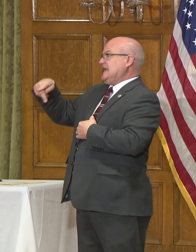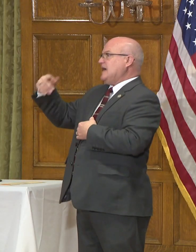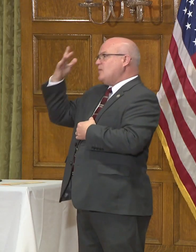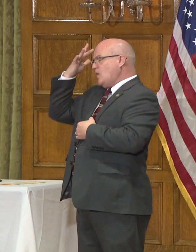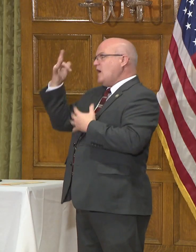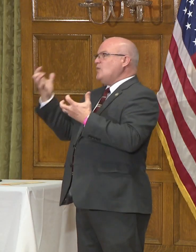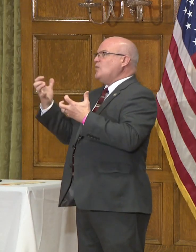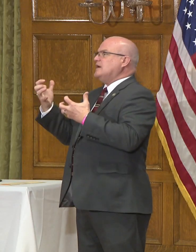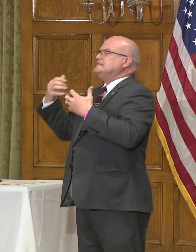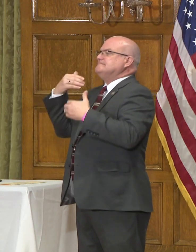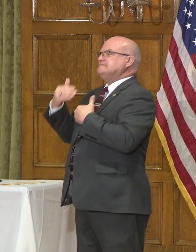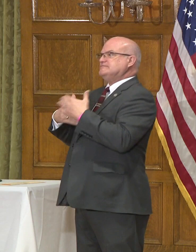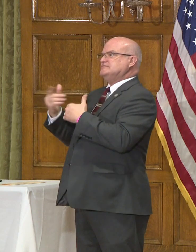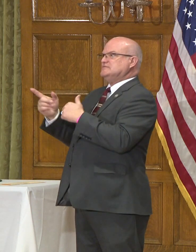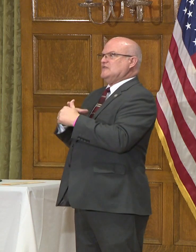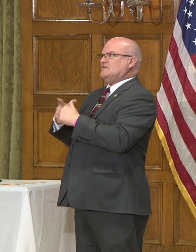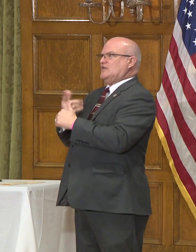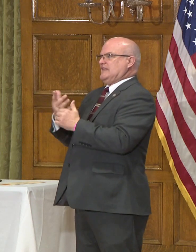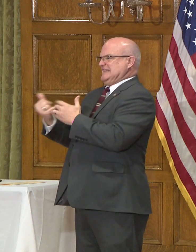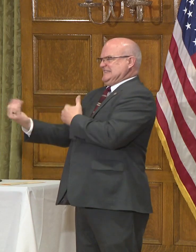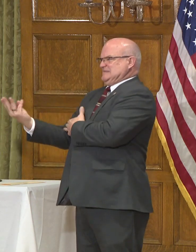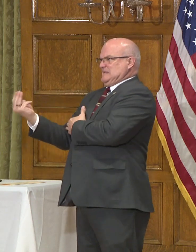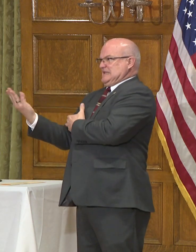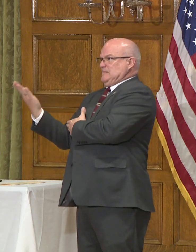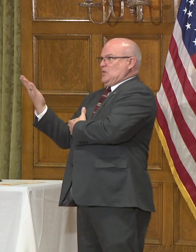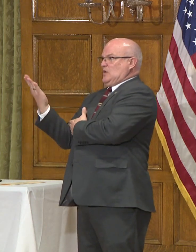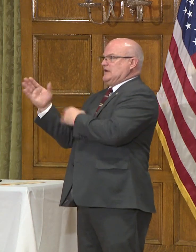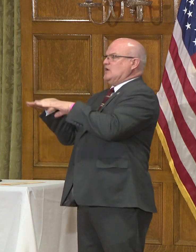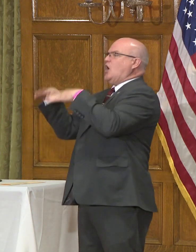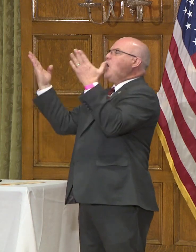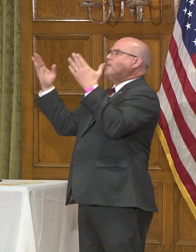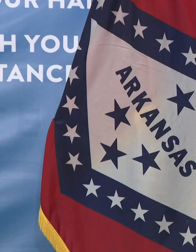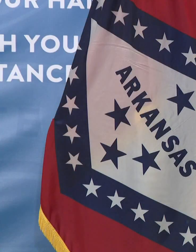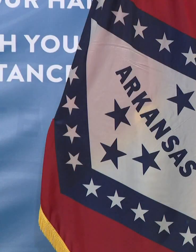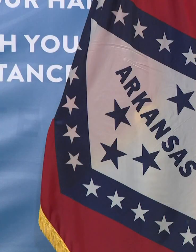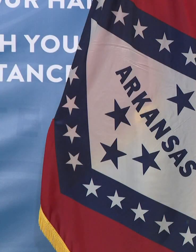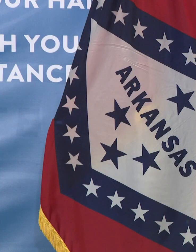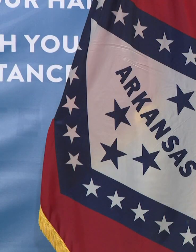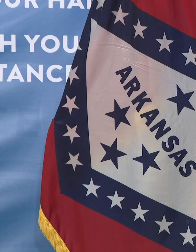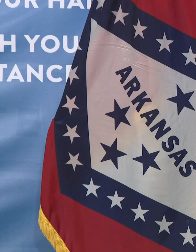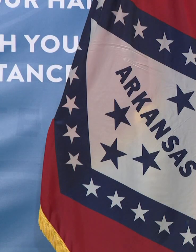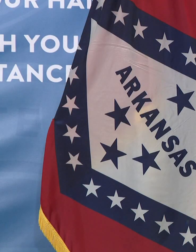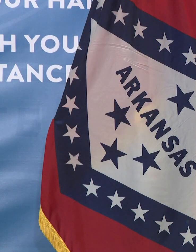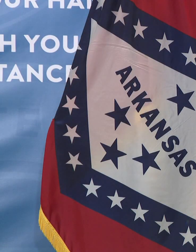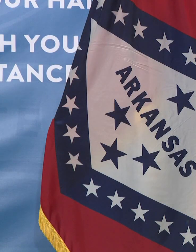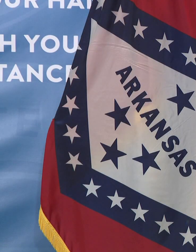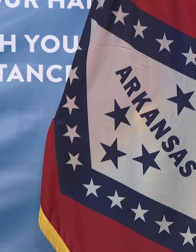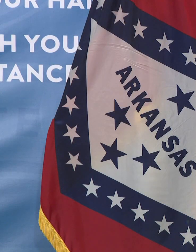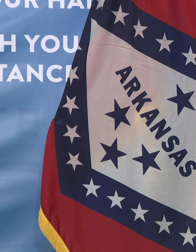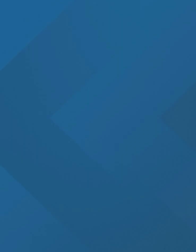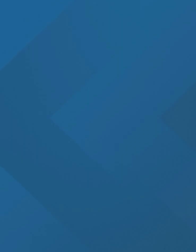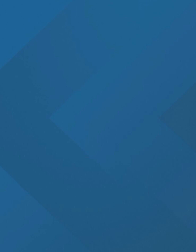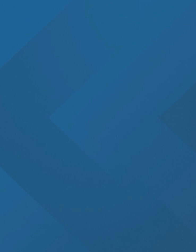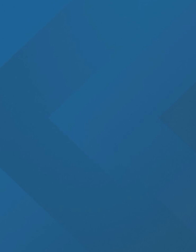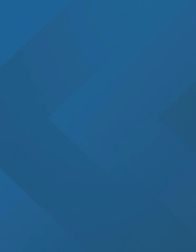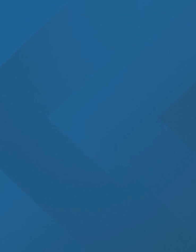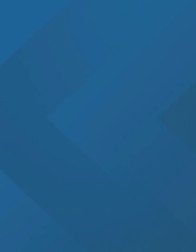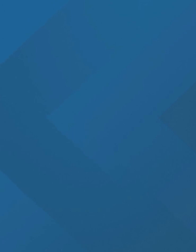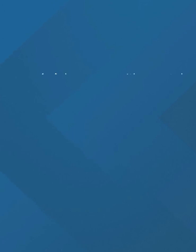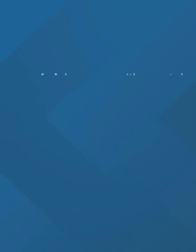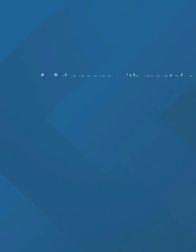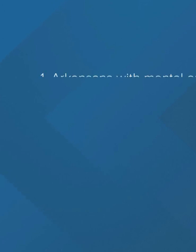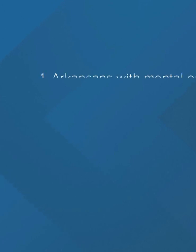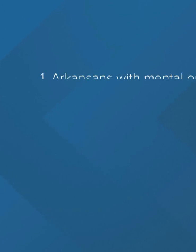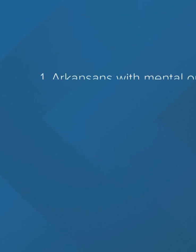why we wanted to move very quickly on the first thing this Monday to open up all of 1B. Two more major announcements were made by the governor, including